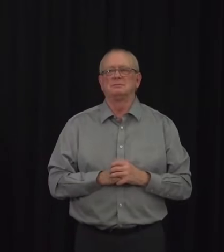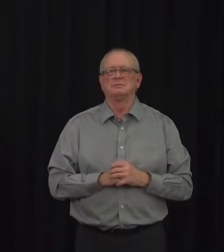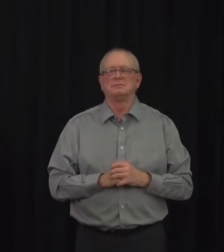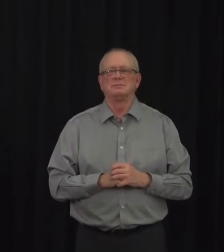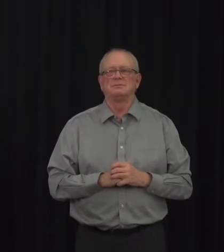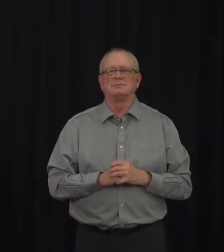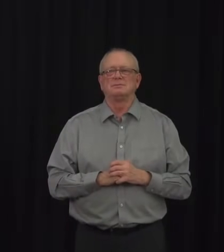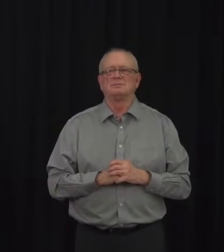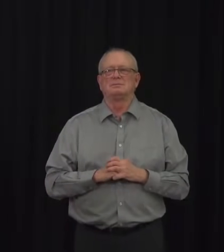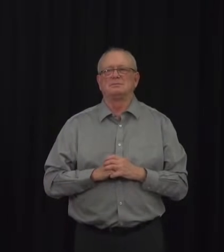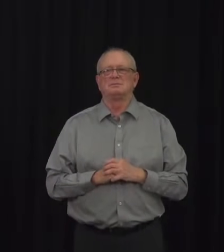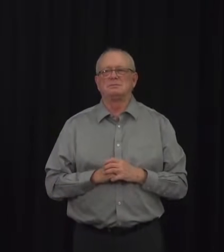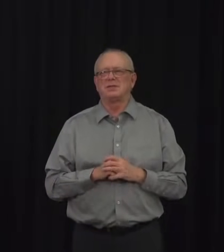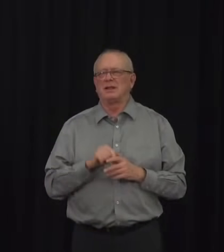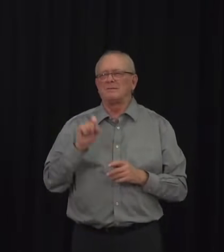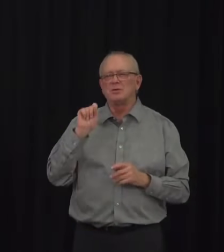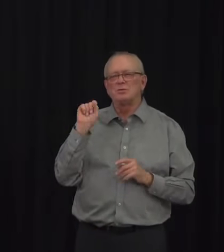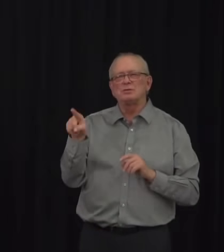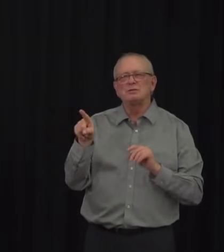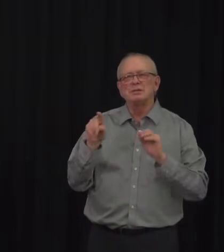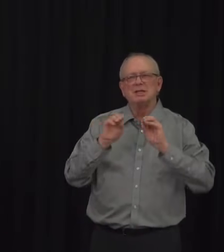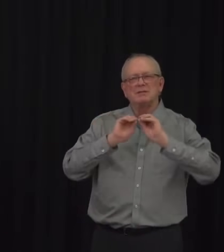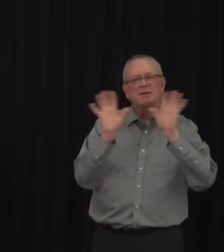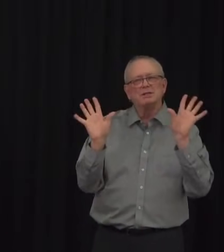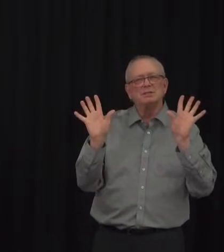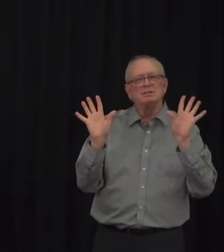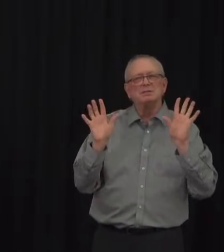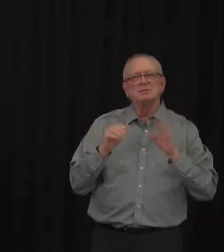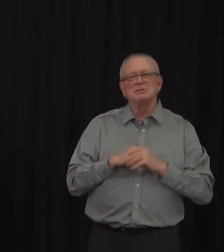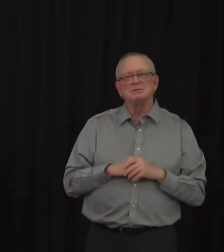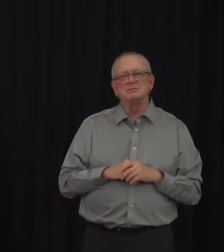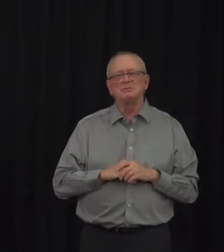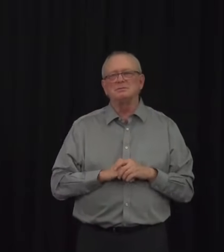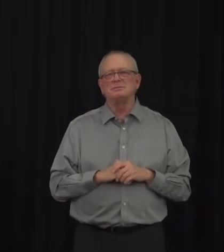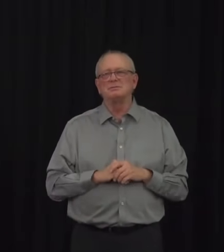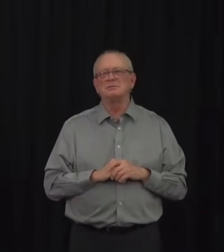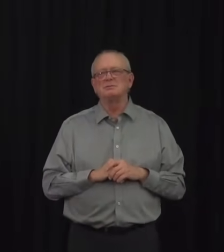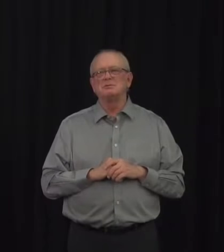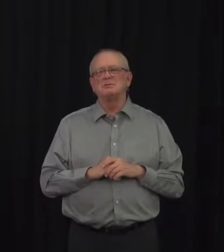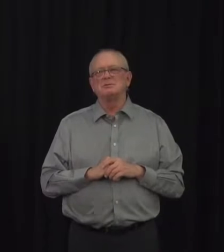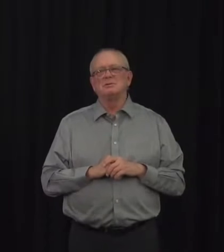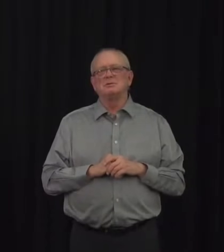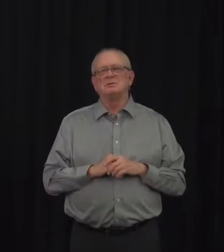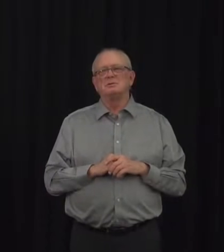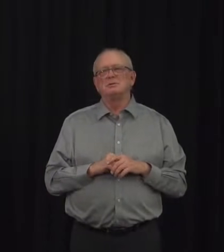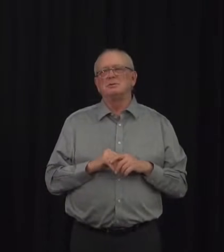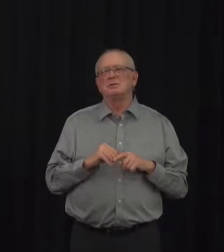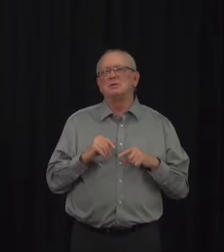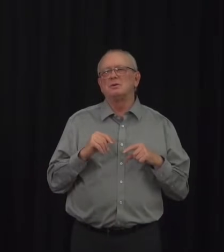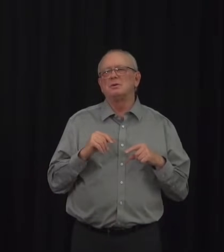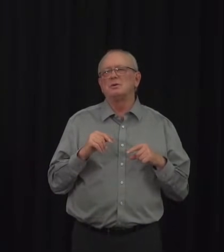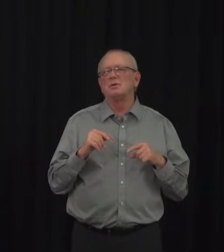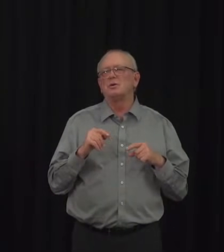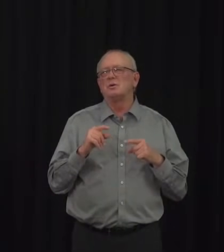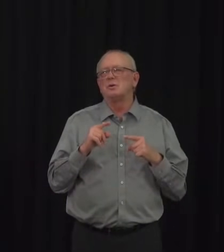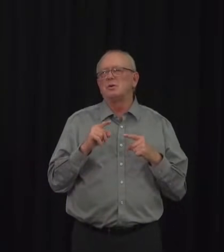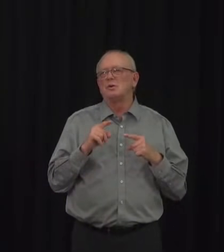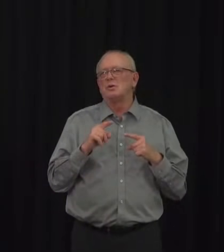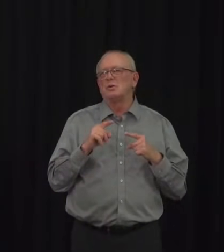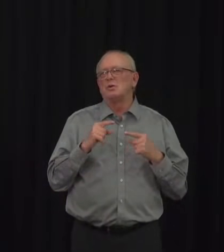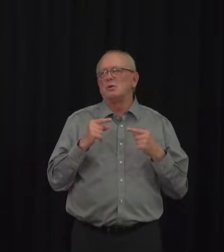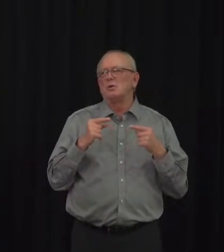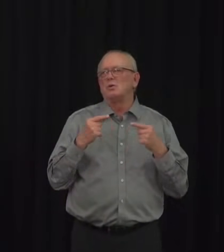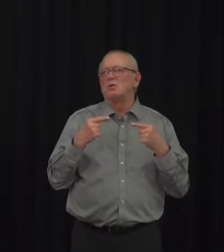I have a point of clarification and a question. Just wondering if you can clarify when we can expect to see daily case testing numbers again.